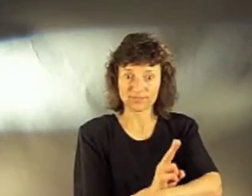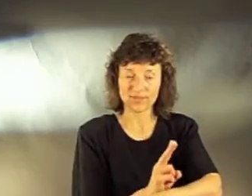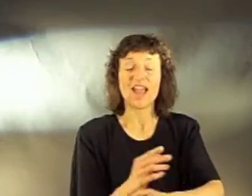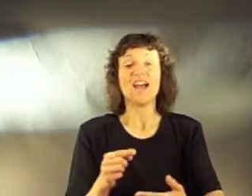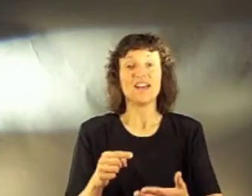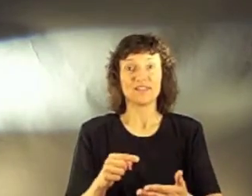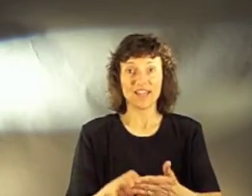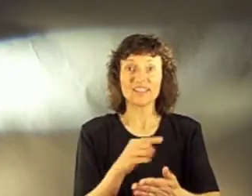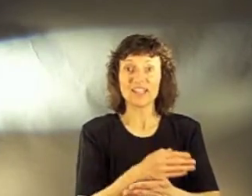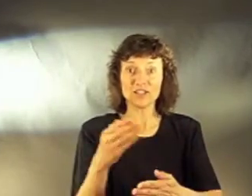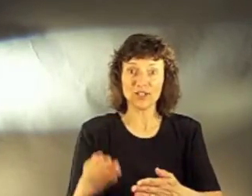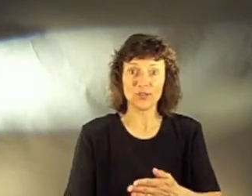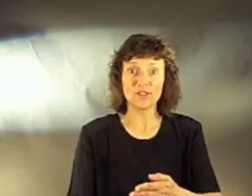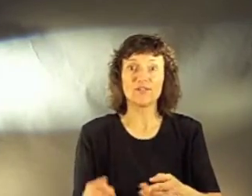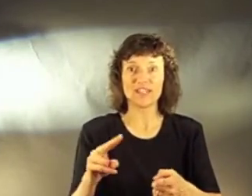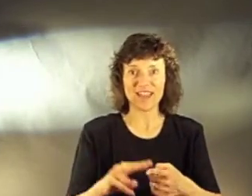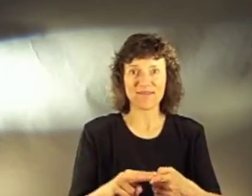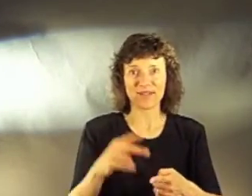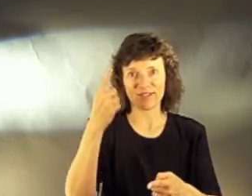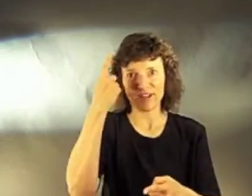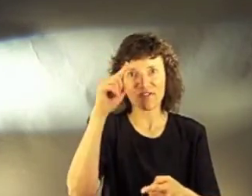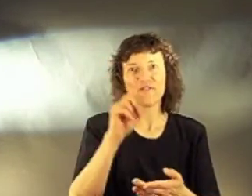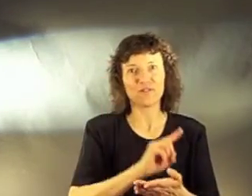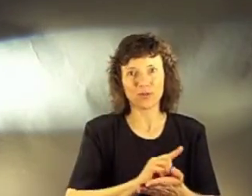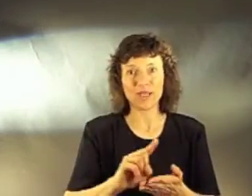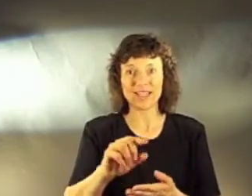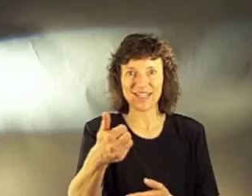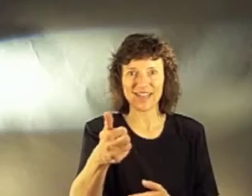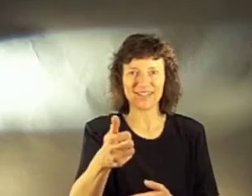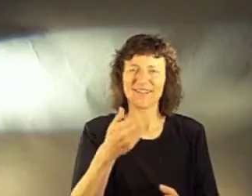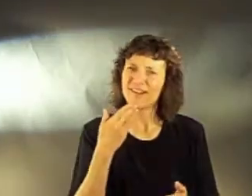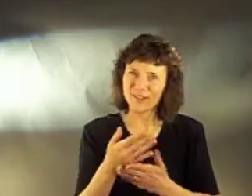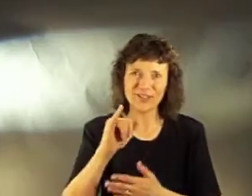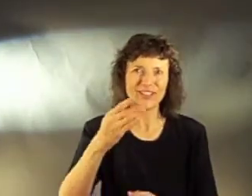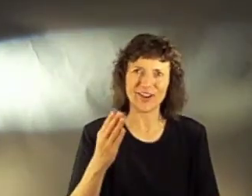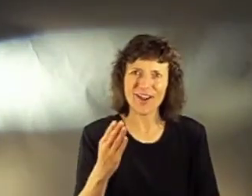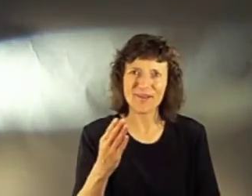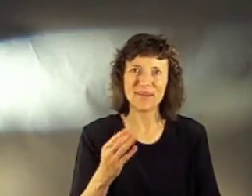This concludes vocabulary for week 10. Good job.